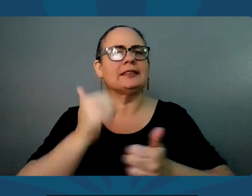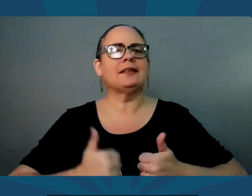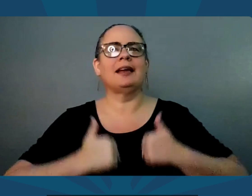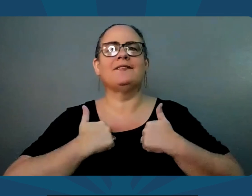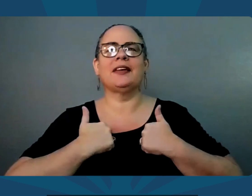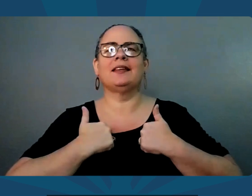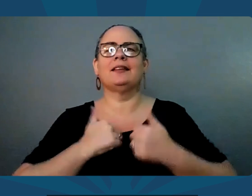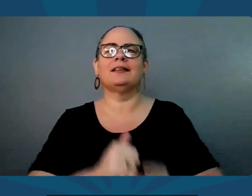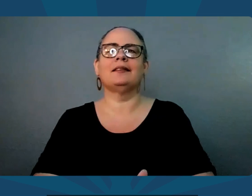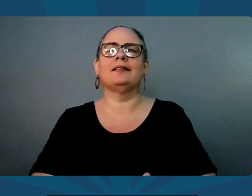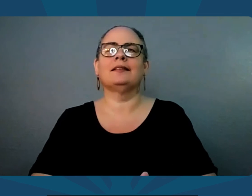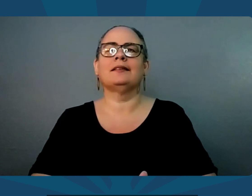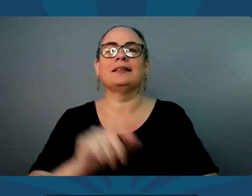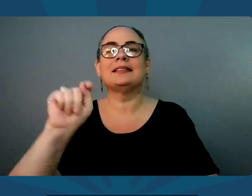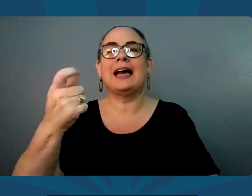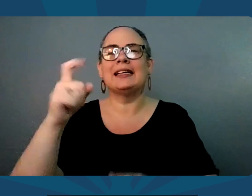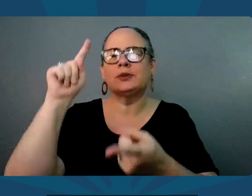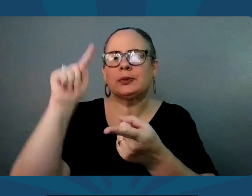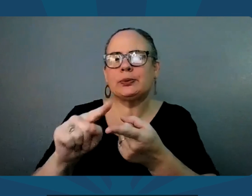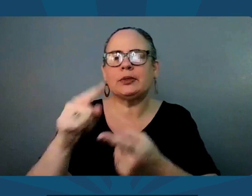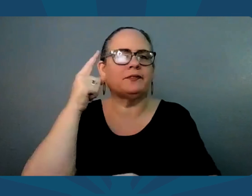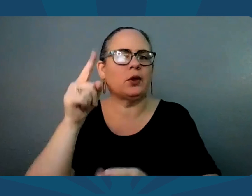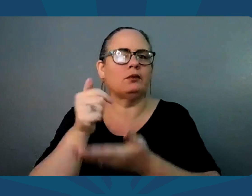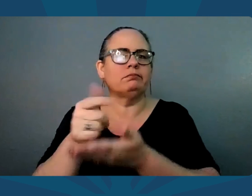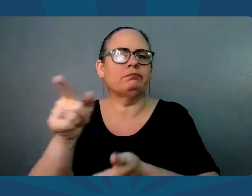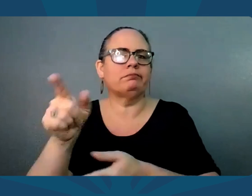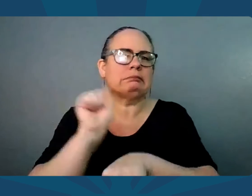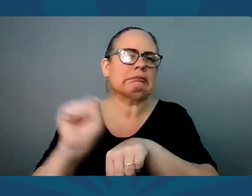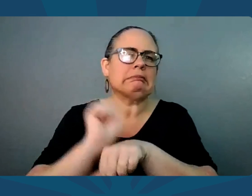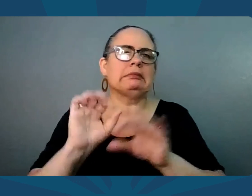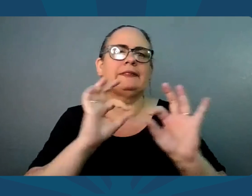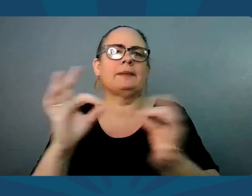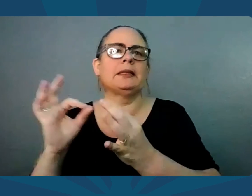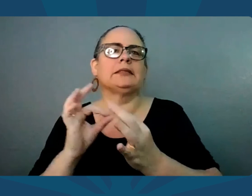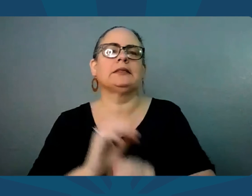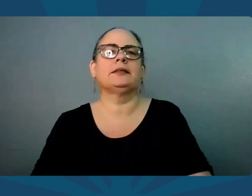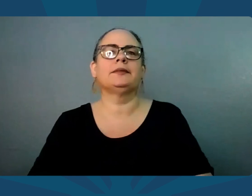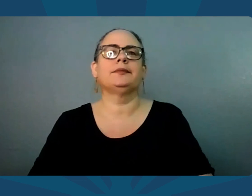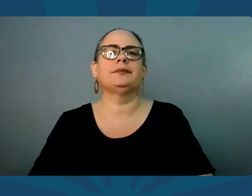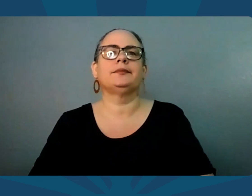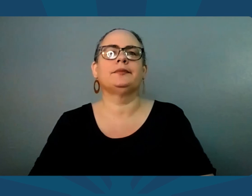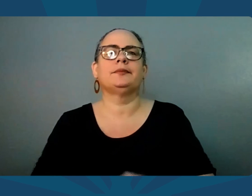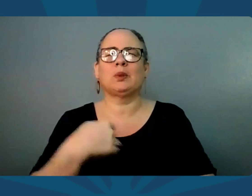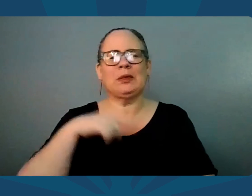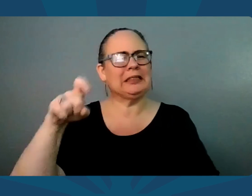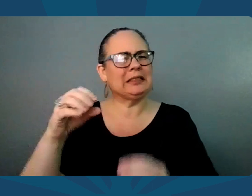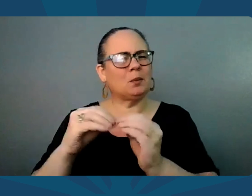Amendment, the right to life, tax relief for hardworking families.